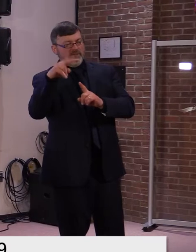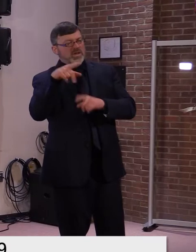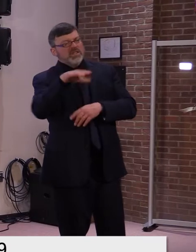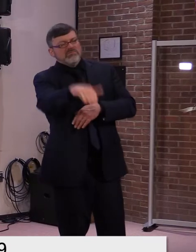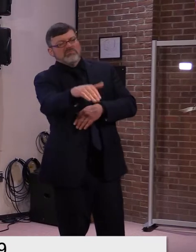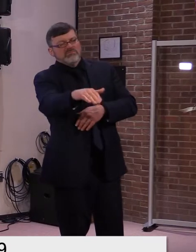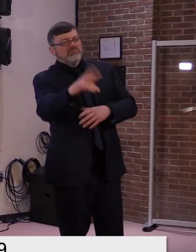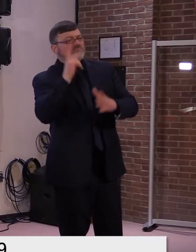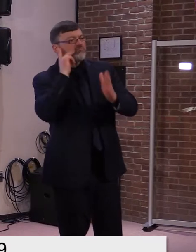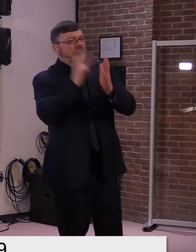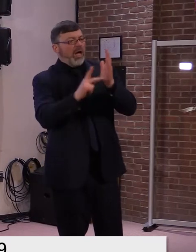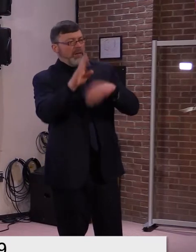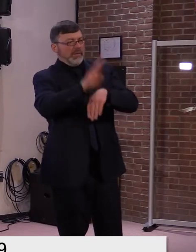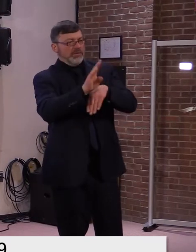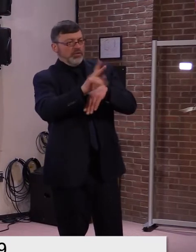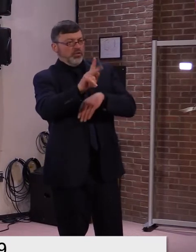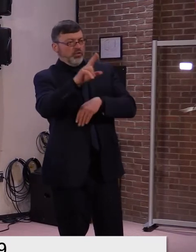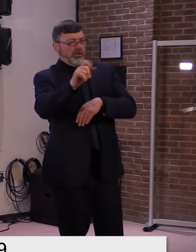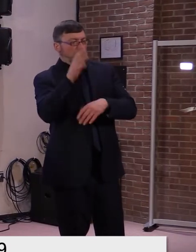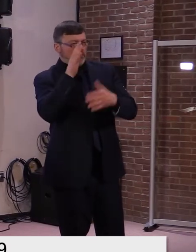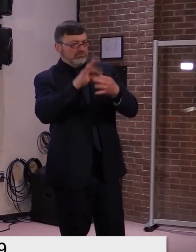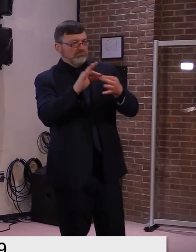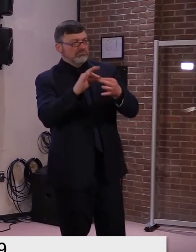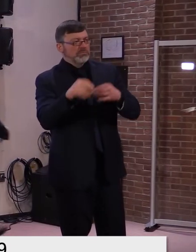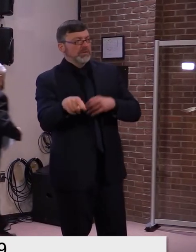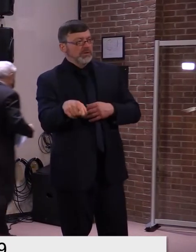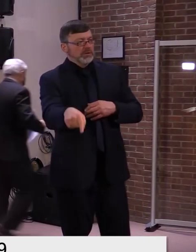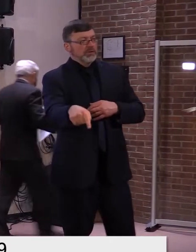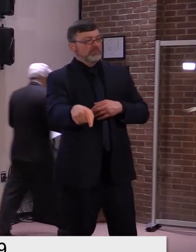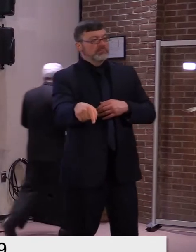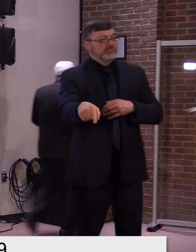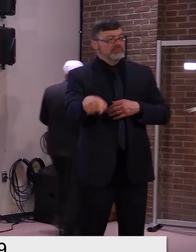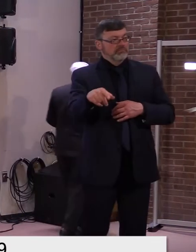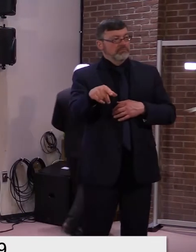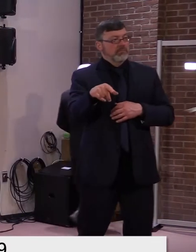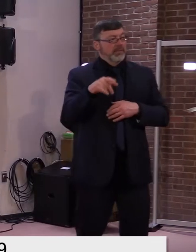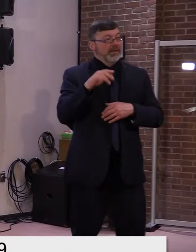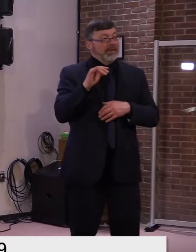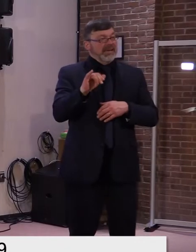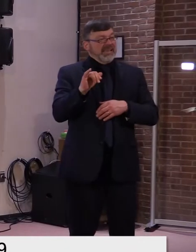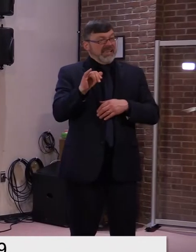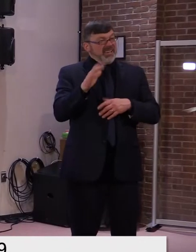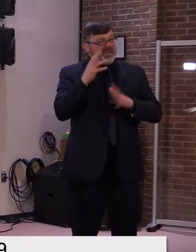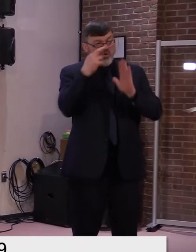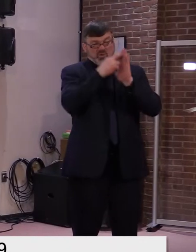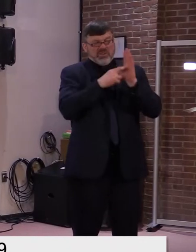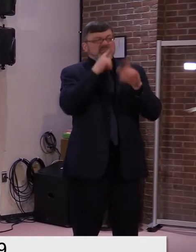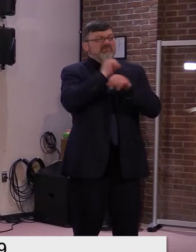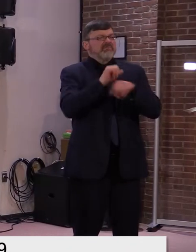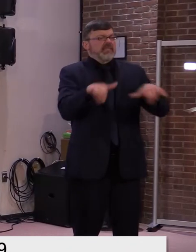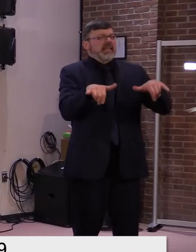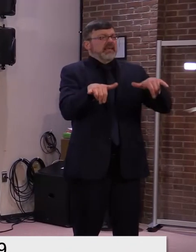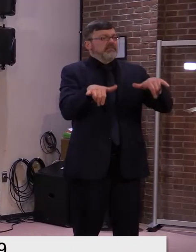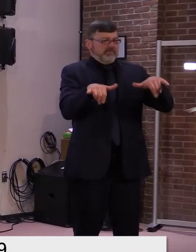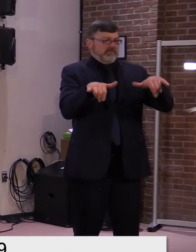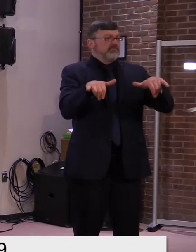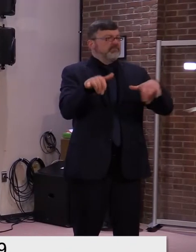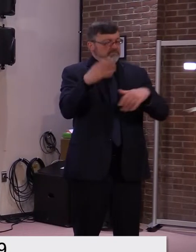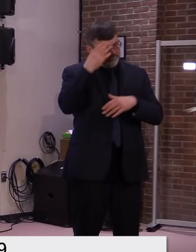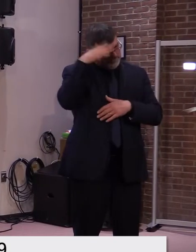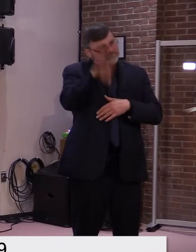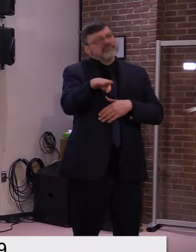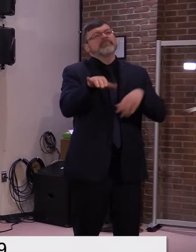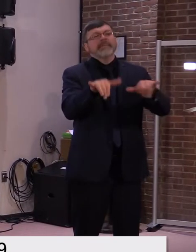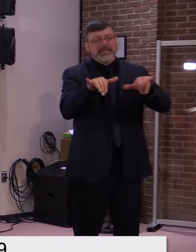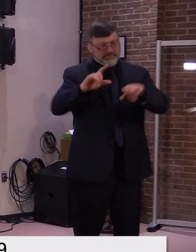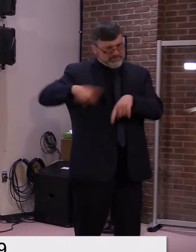that have been sort of in the same posture for a really long time. And our team's been,